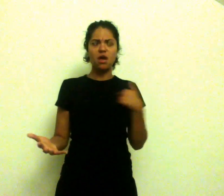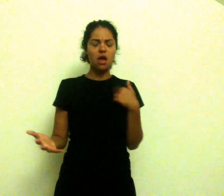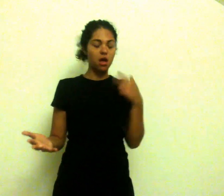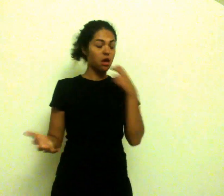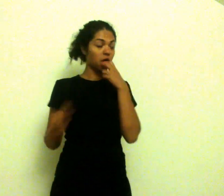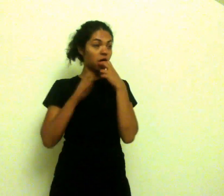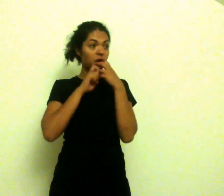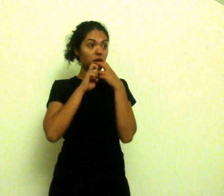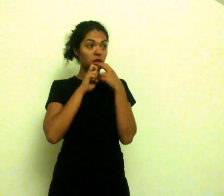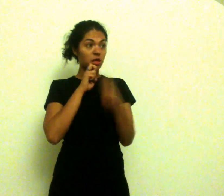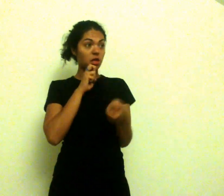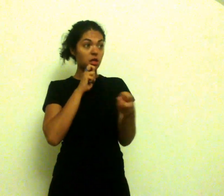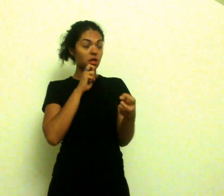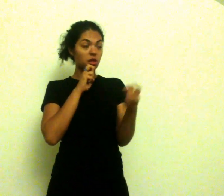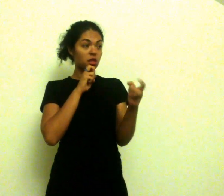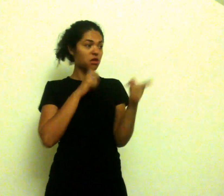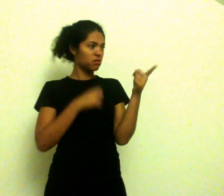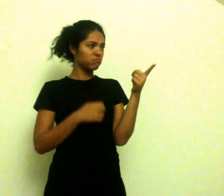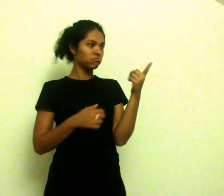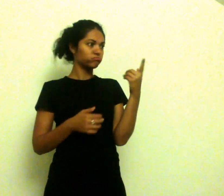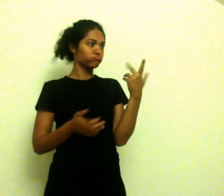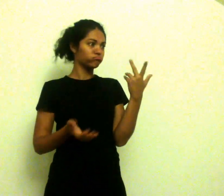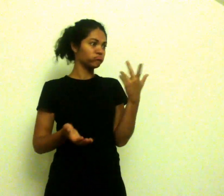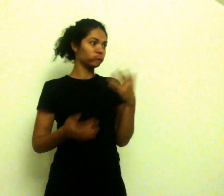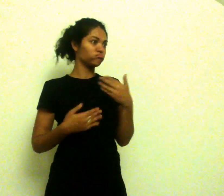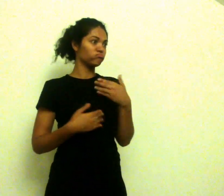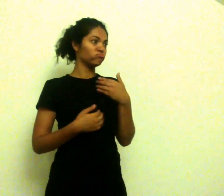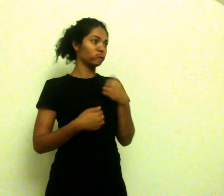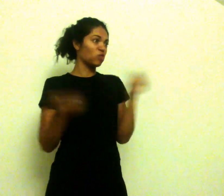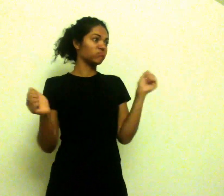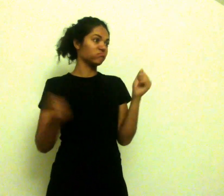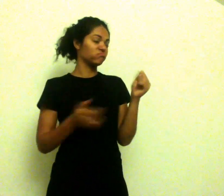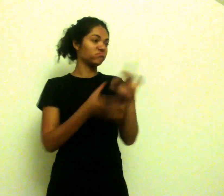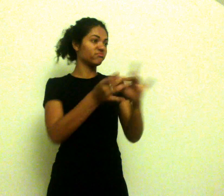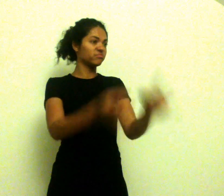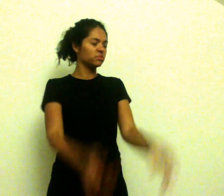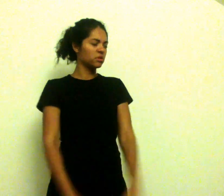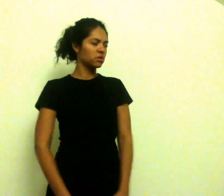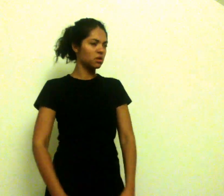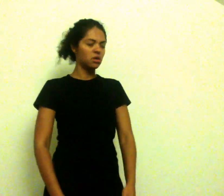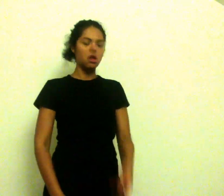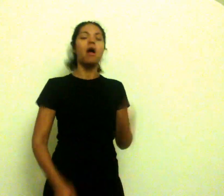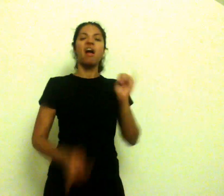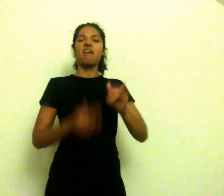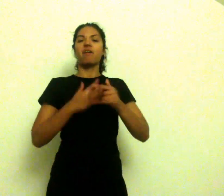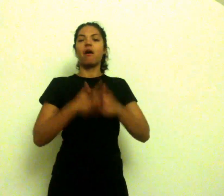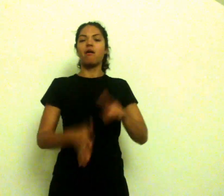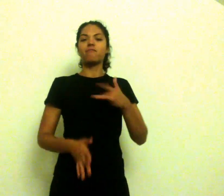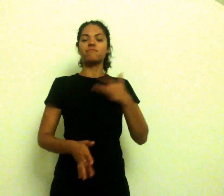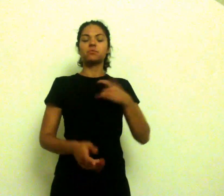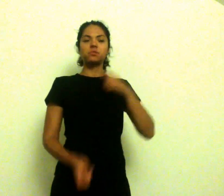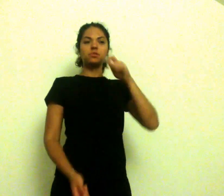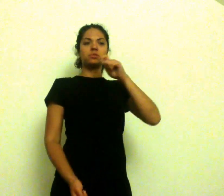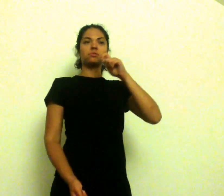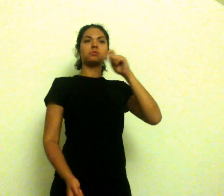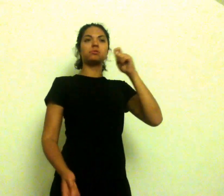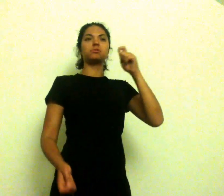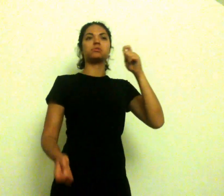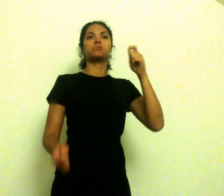Unblushing, openly, and you could begin to see the shifting mindset of the populace that could